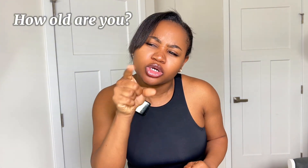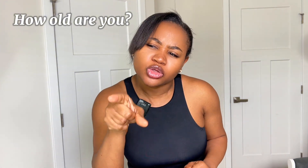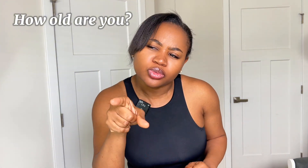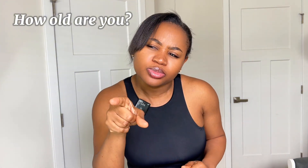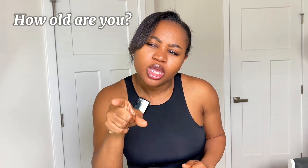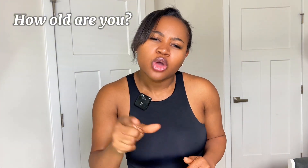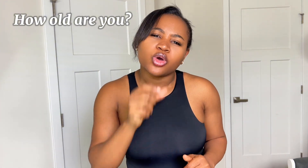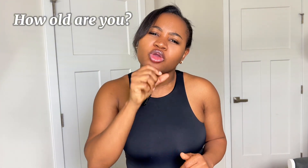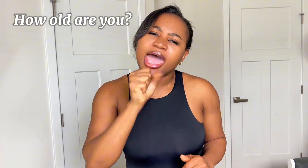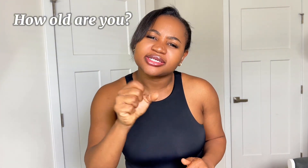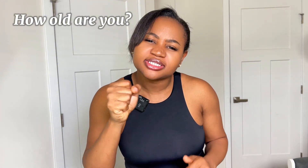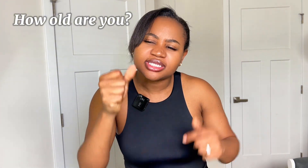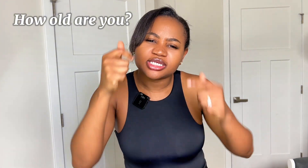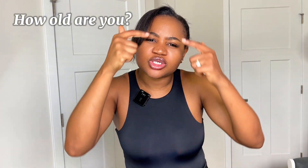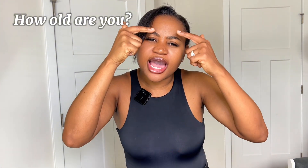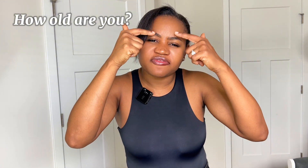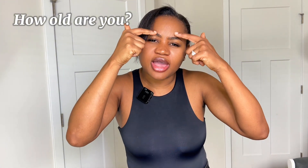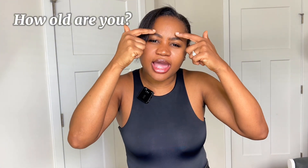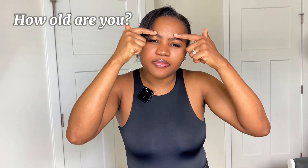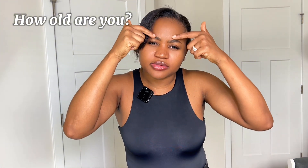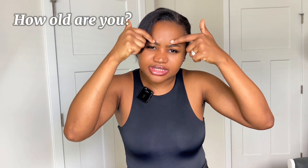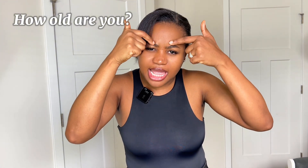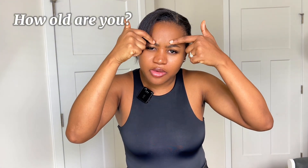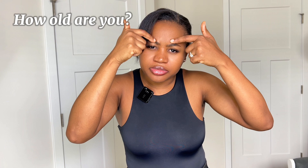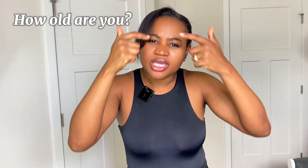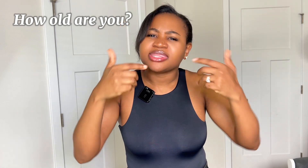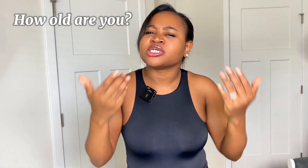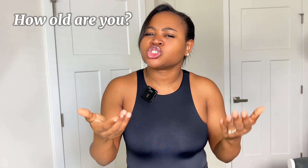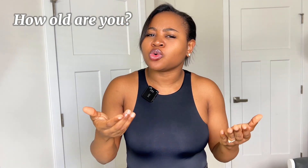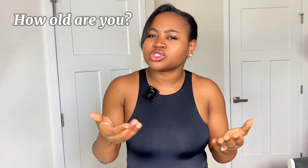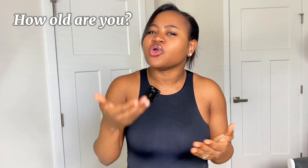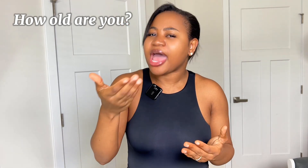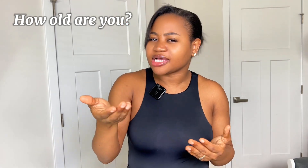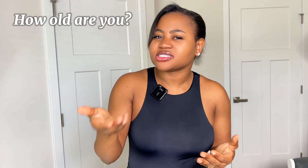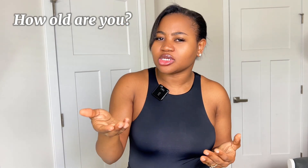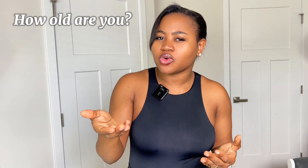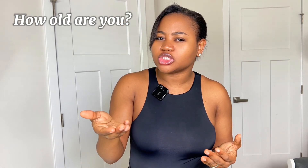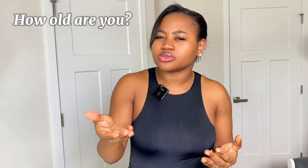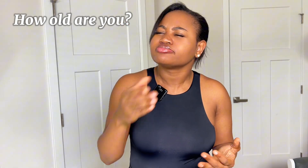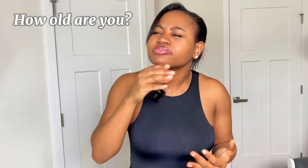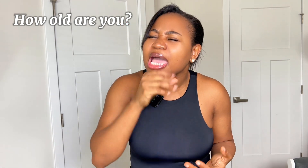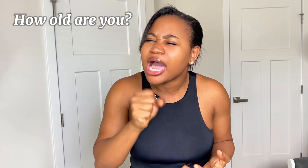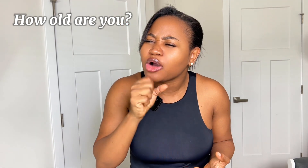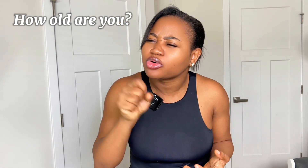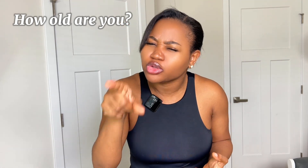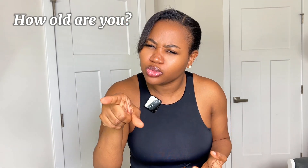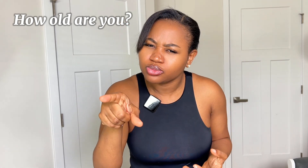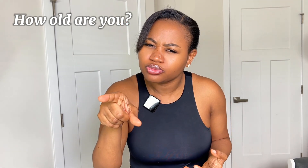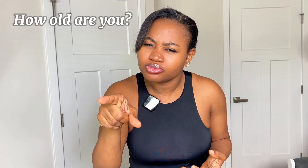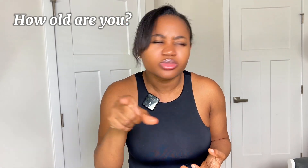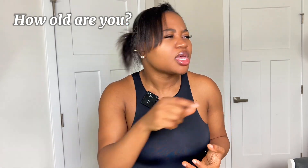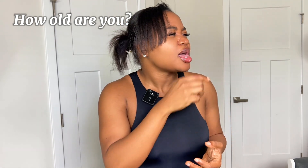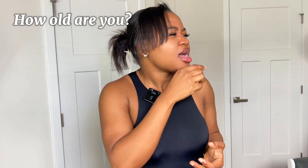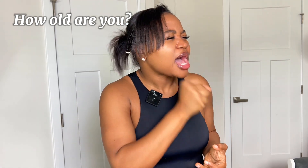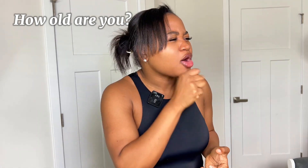you? When you're asking this, you have your eyebrows down. That shows you're asking the question. How old are you? How old are